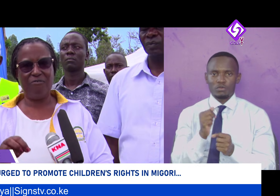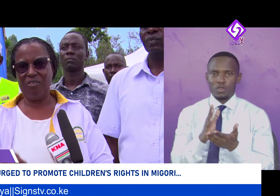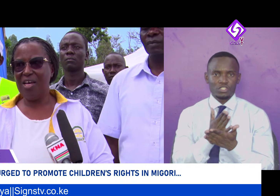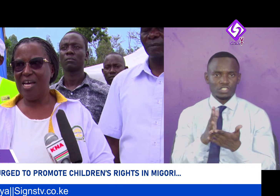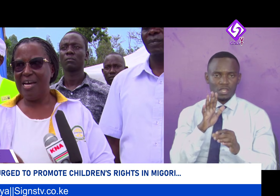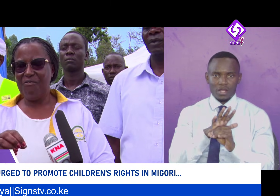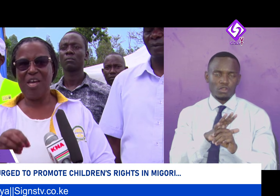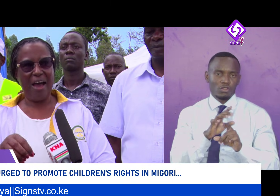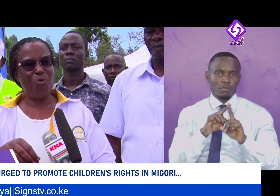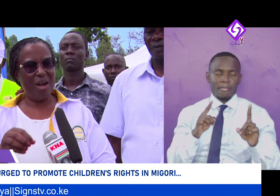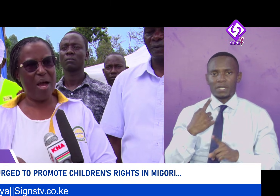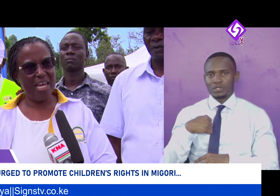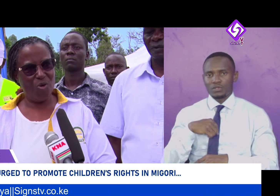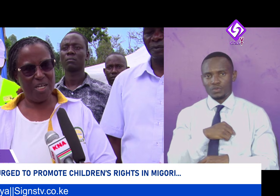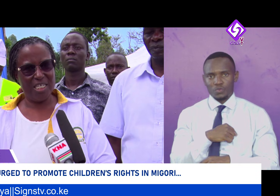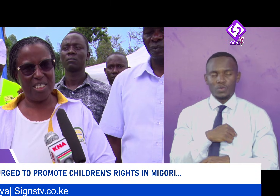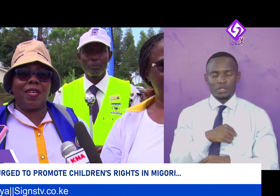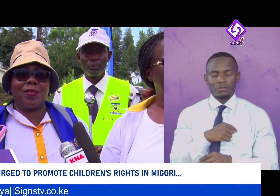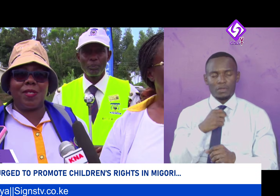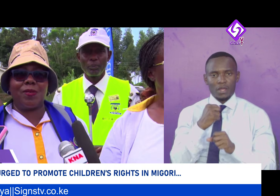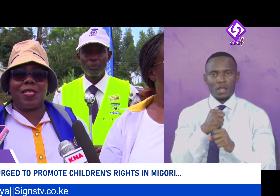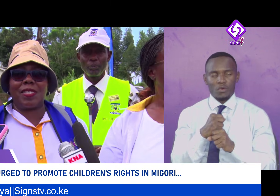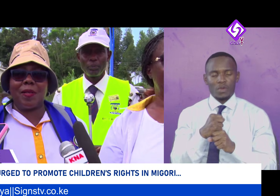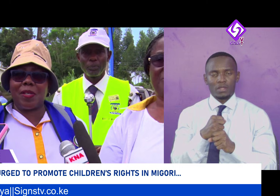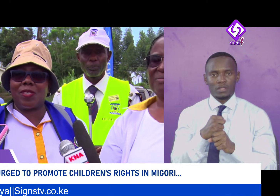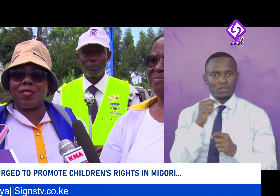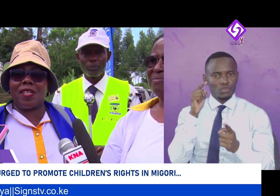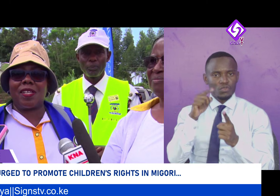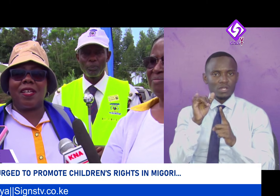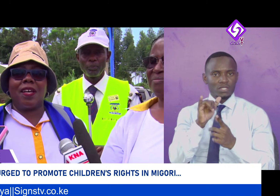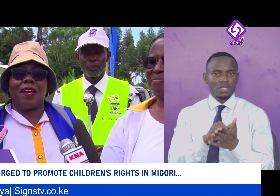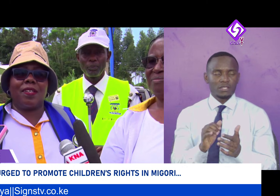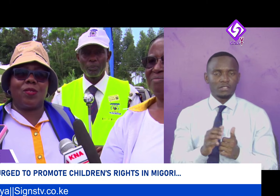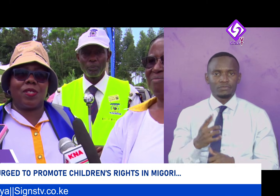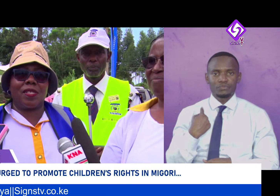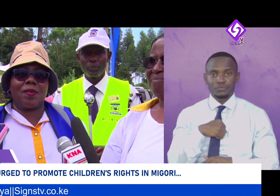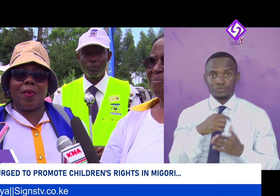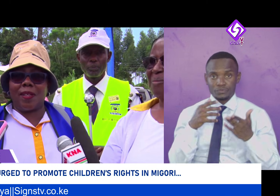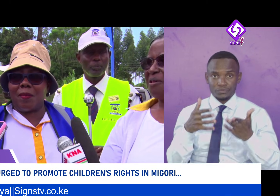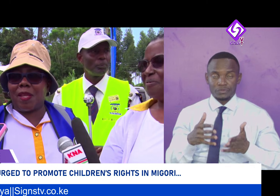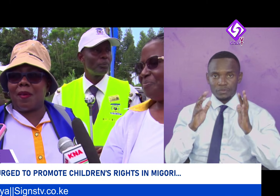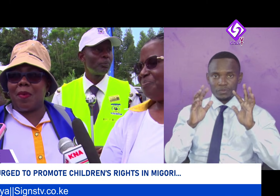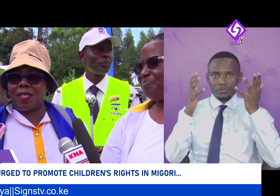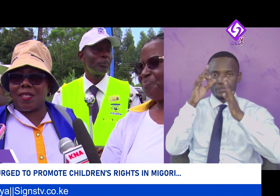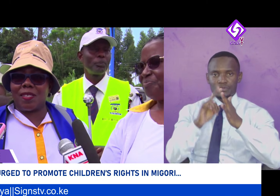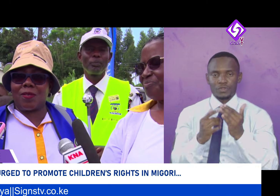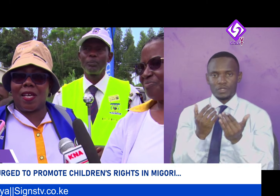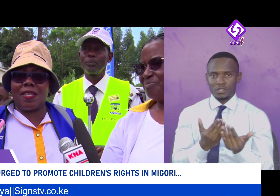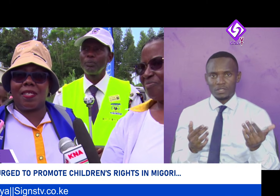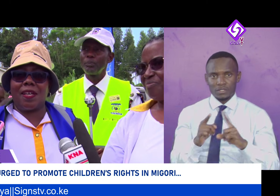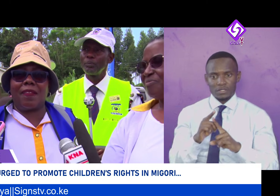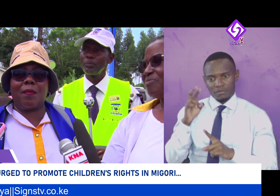are working on it. Here today to just celebrate children and to just remind them that they matter in